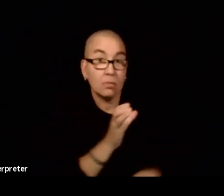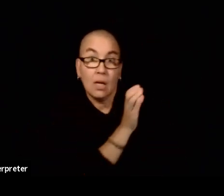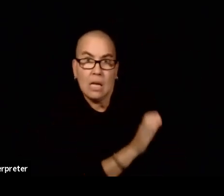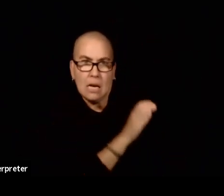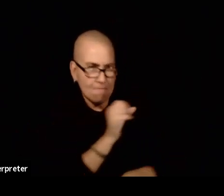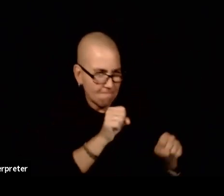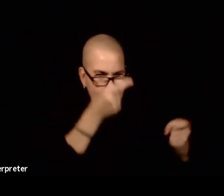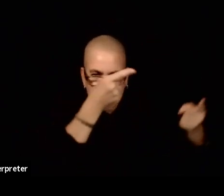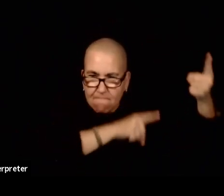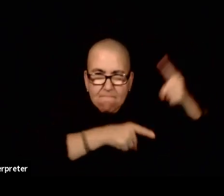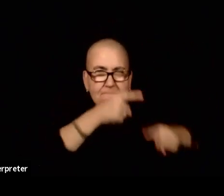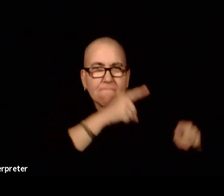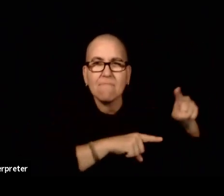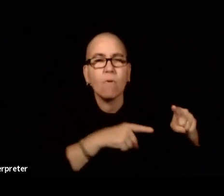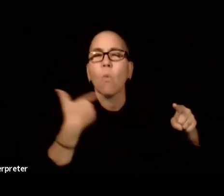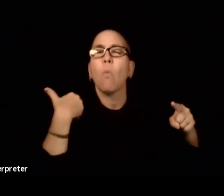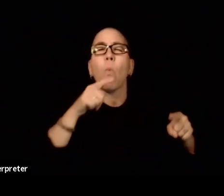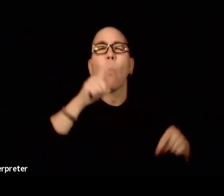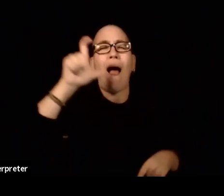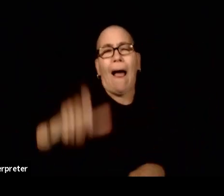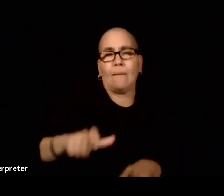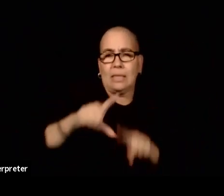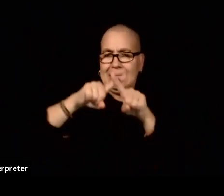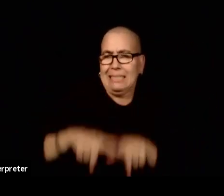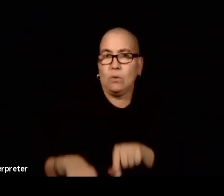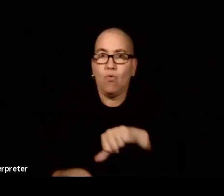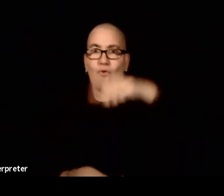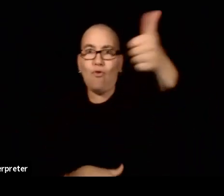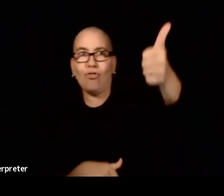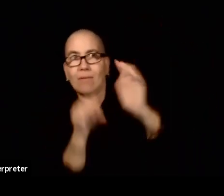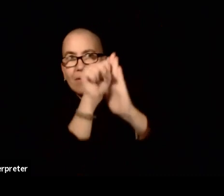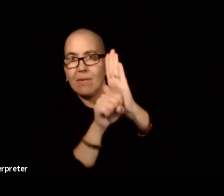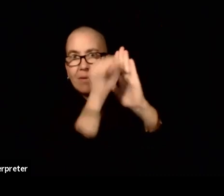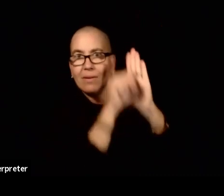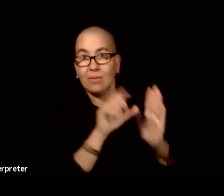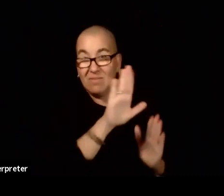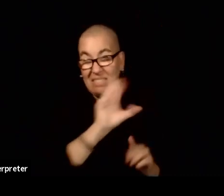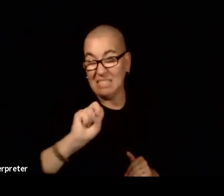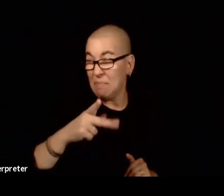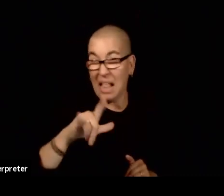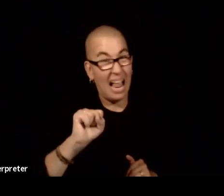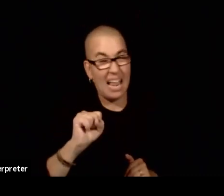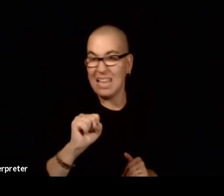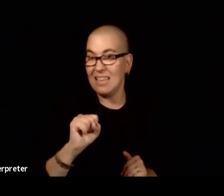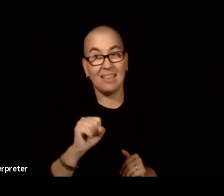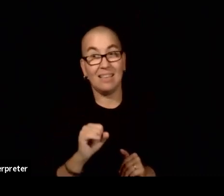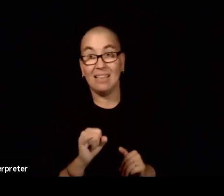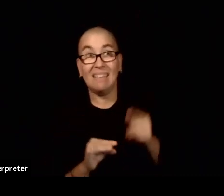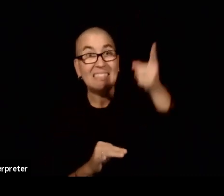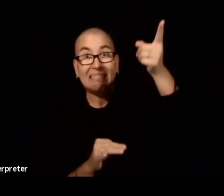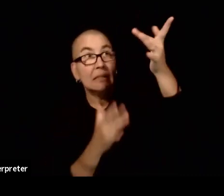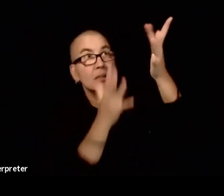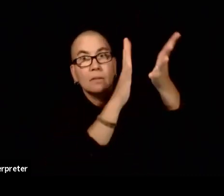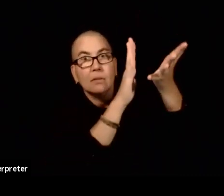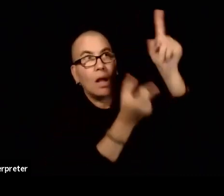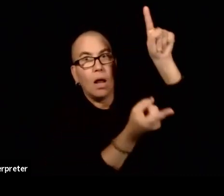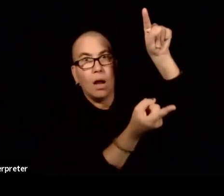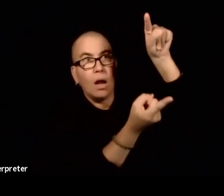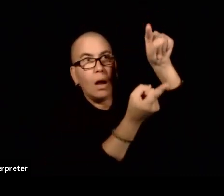And I think just recently we've seen one of the advantages of that. As Dr. Maurice said, we're in very